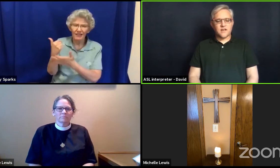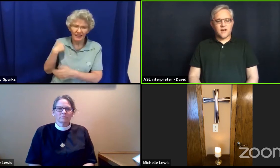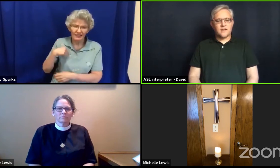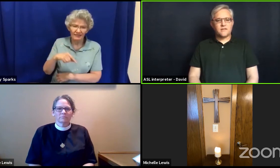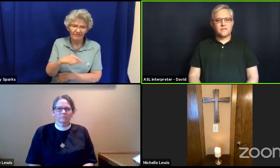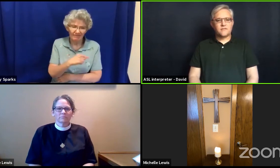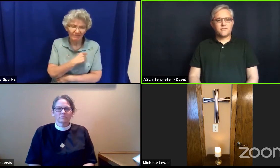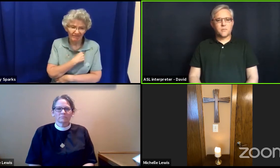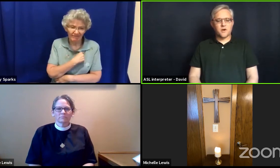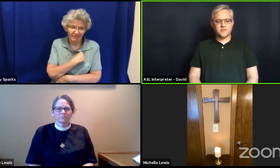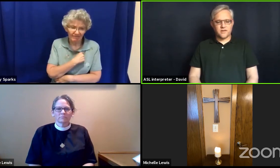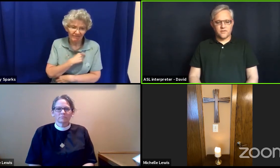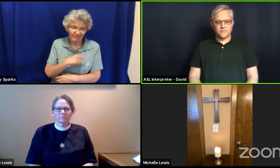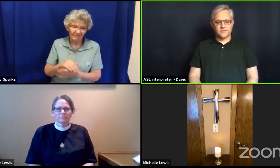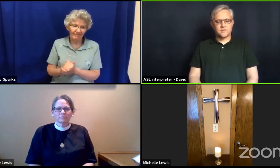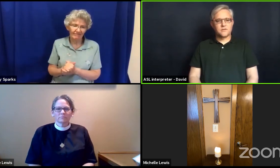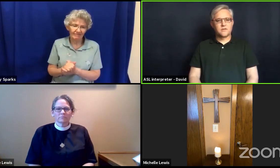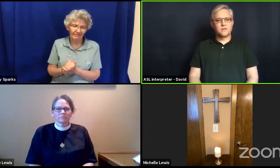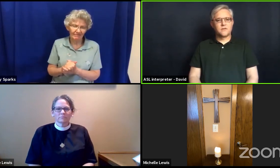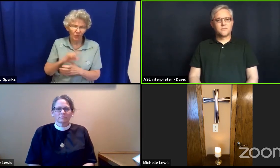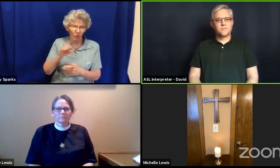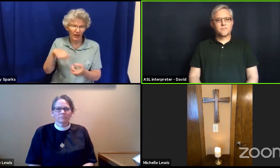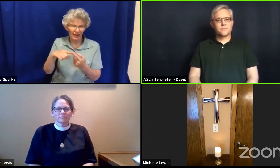Save us, God, from ourselves.